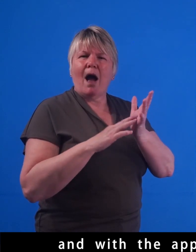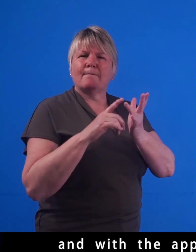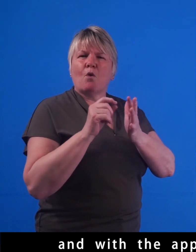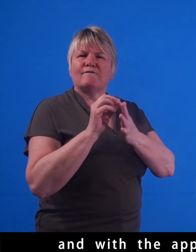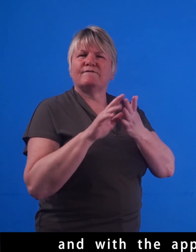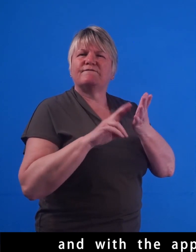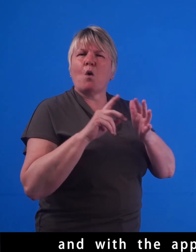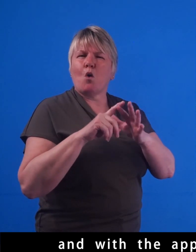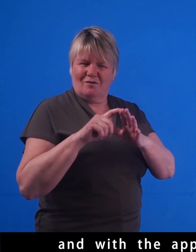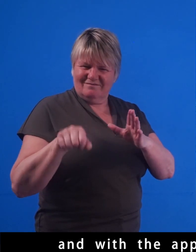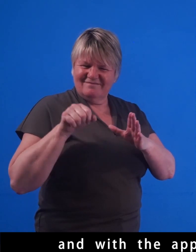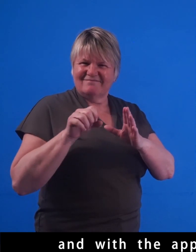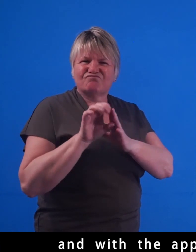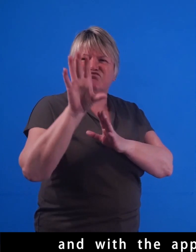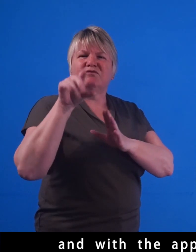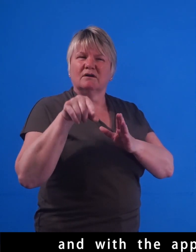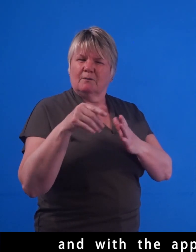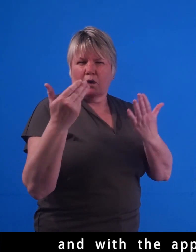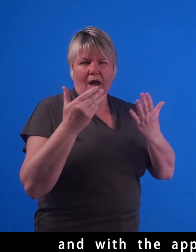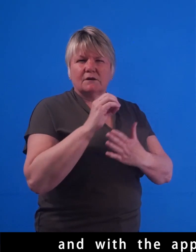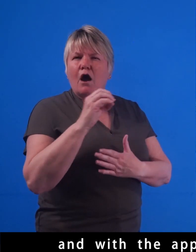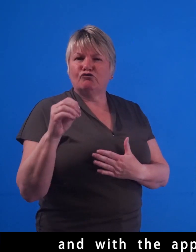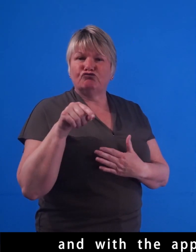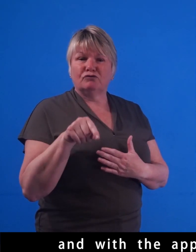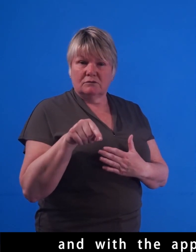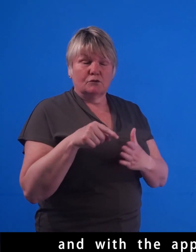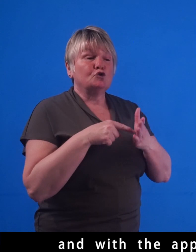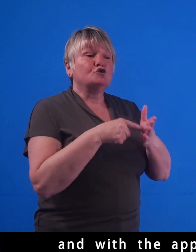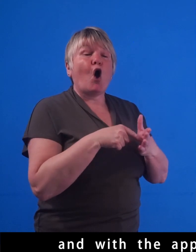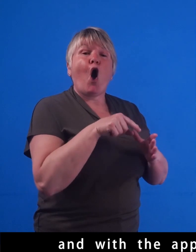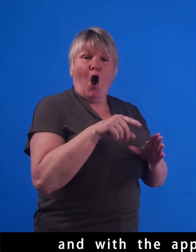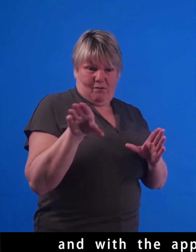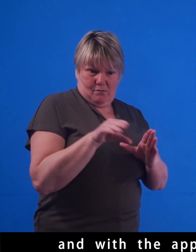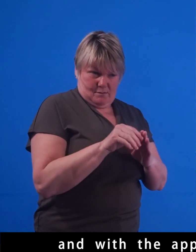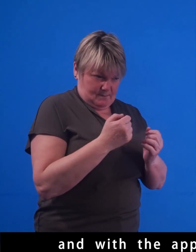of the gramophone, about 1900, toy versions soon appeared.